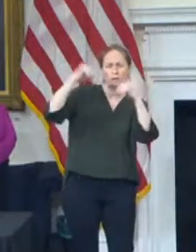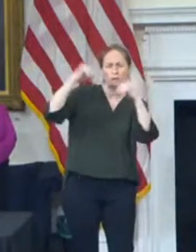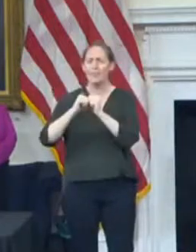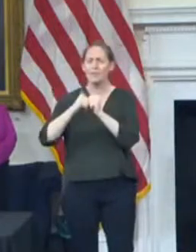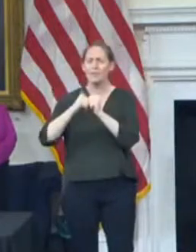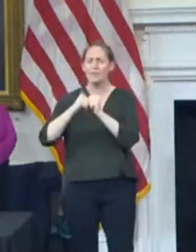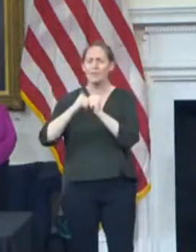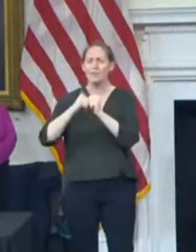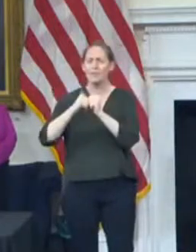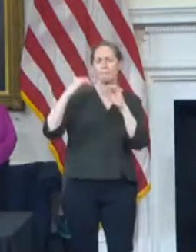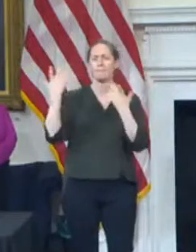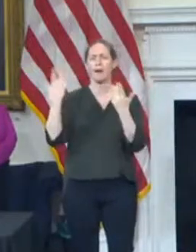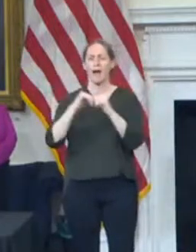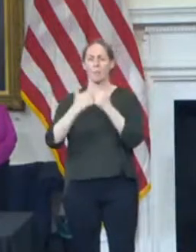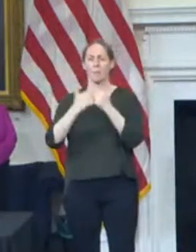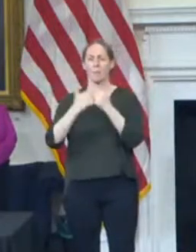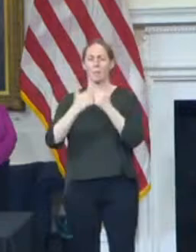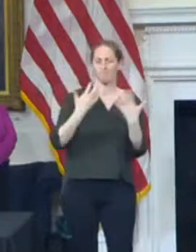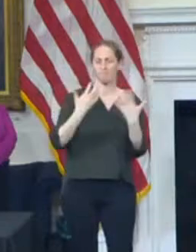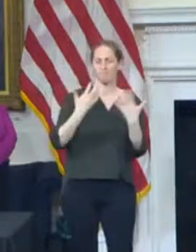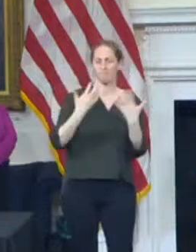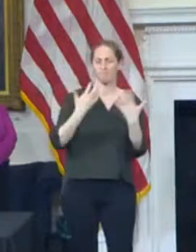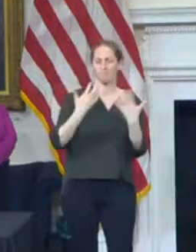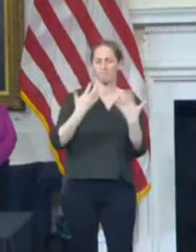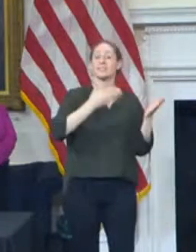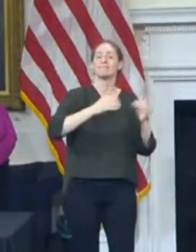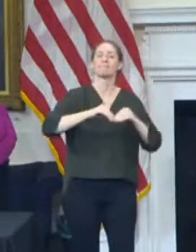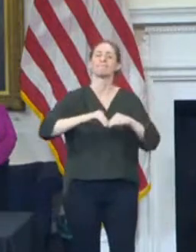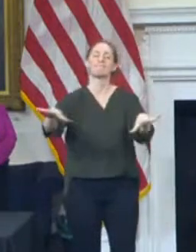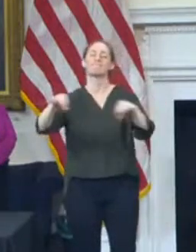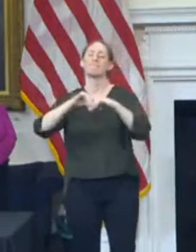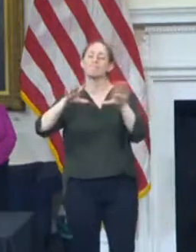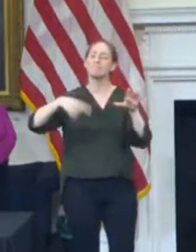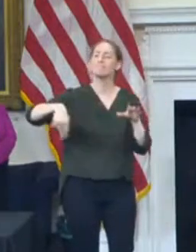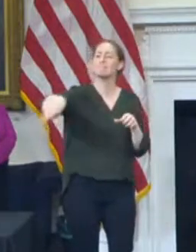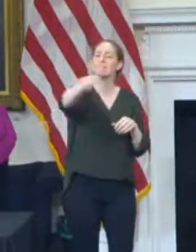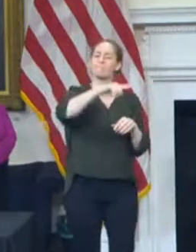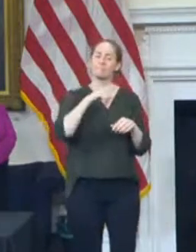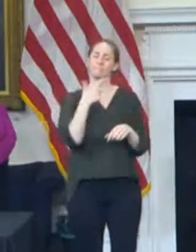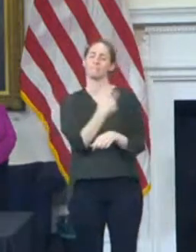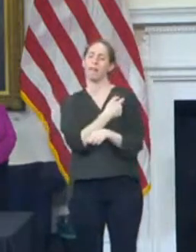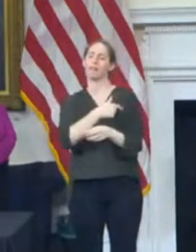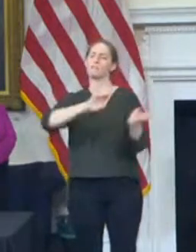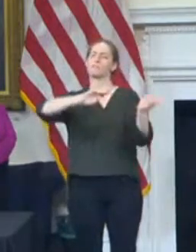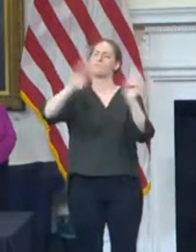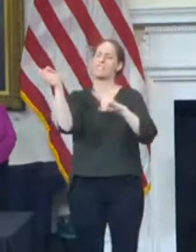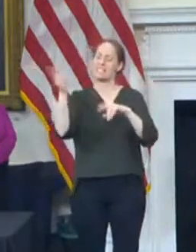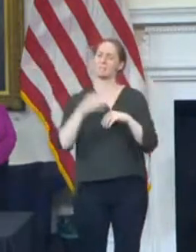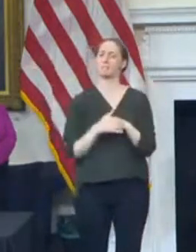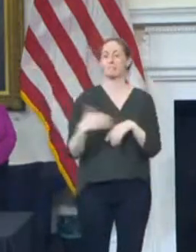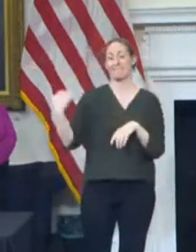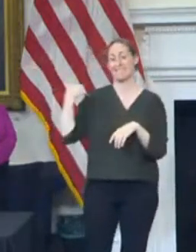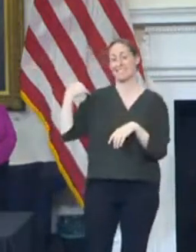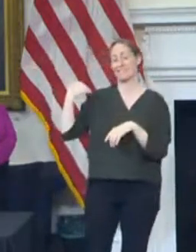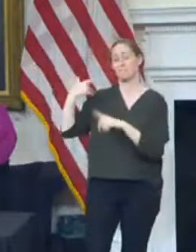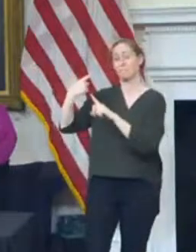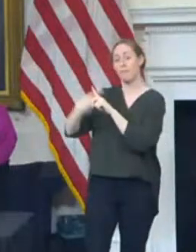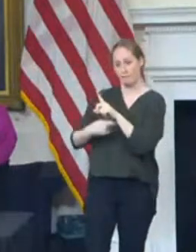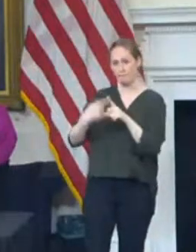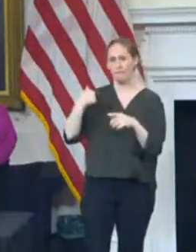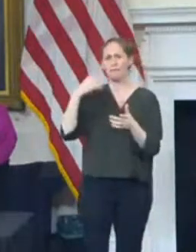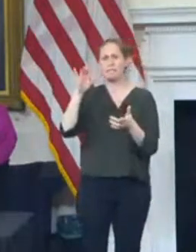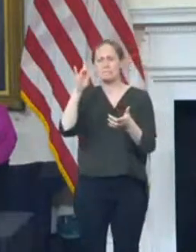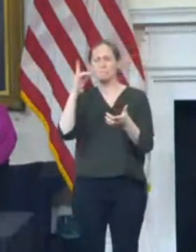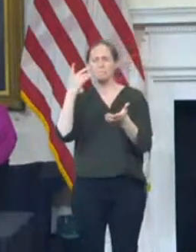process to develop a plan for ordering, distributing, and administering COVID-19 vaccines. Last month, we submitted